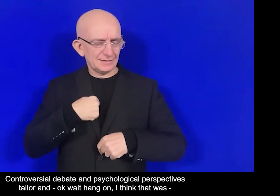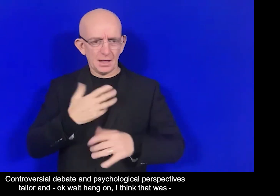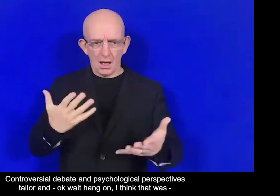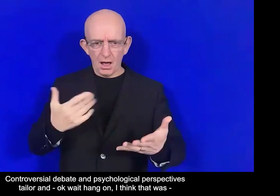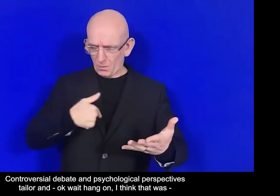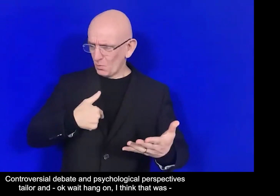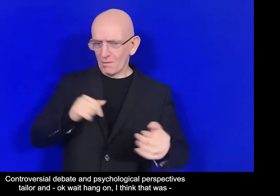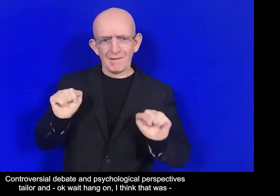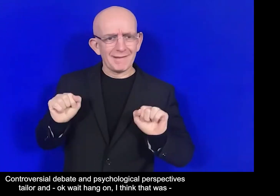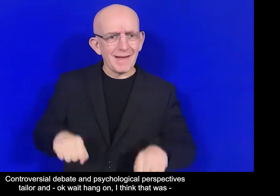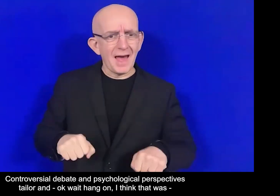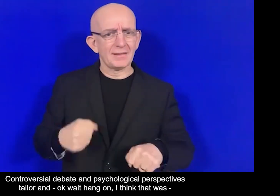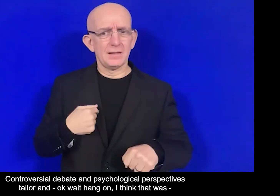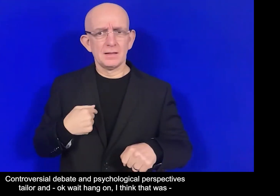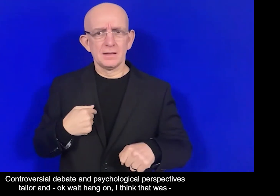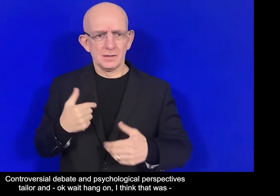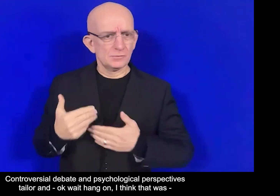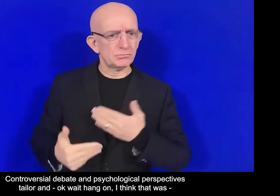Controversial debate and